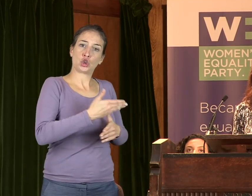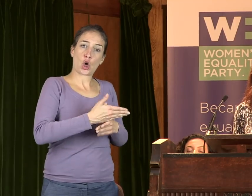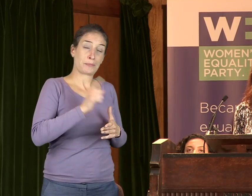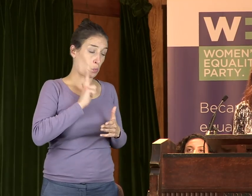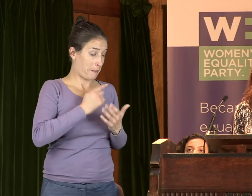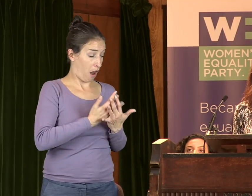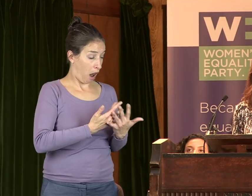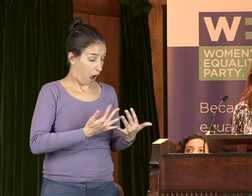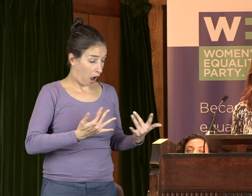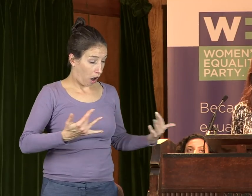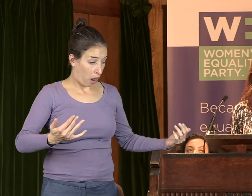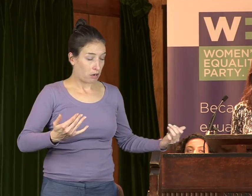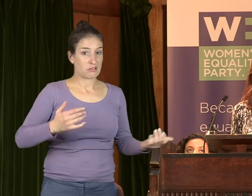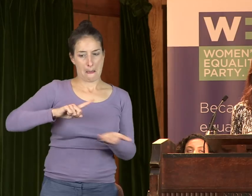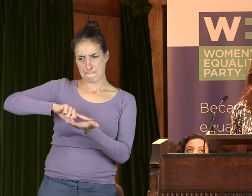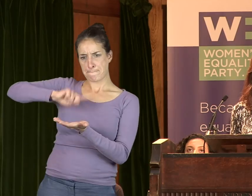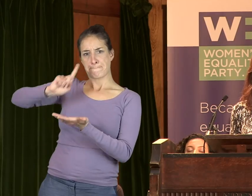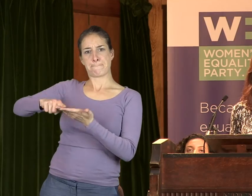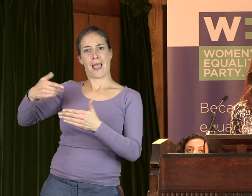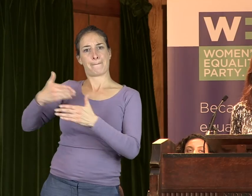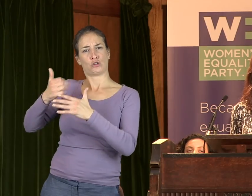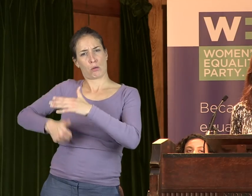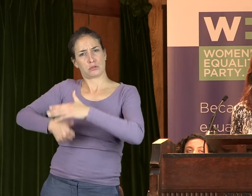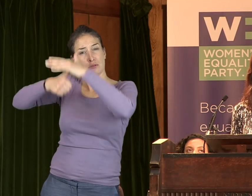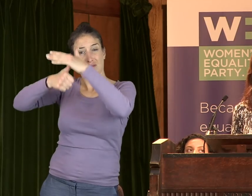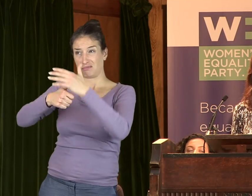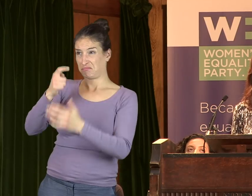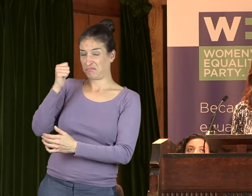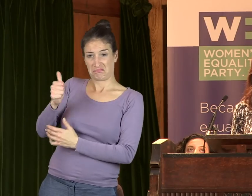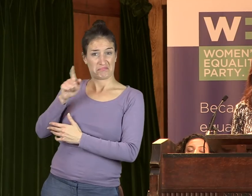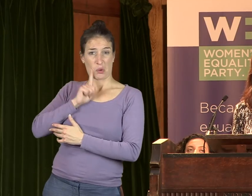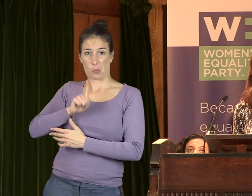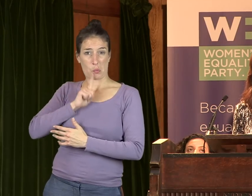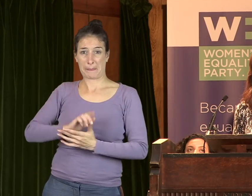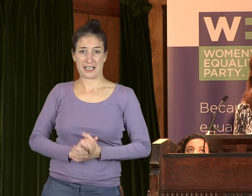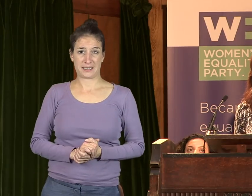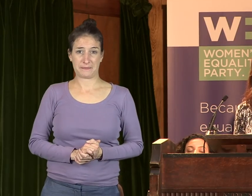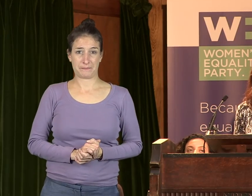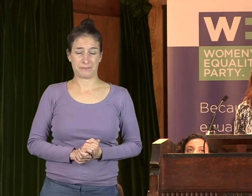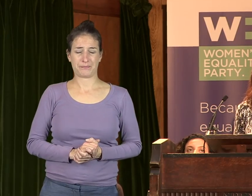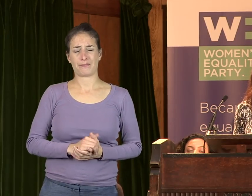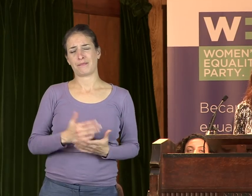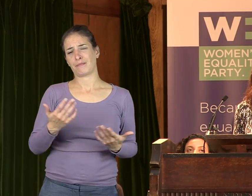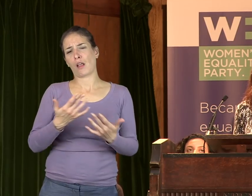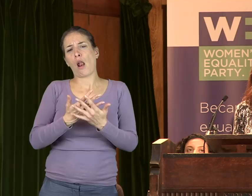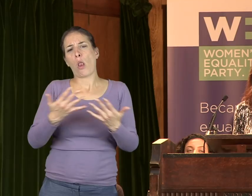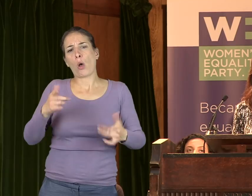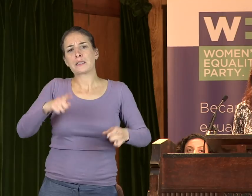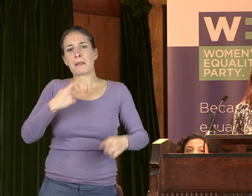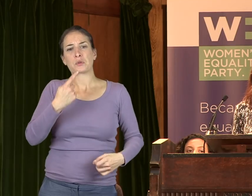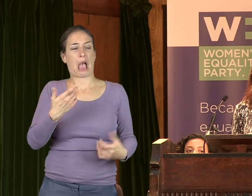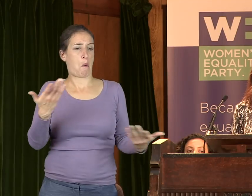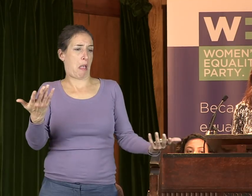and sectors and underrepresented in highly paid jobs. These are often lazily dismissed as